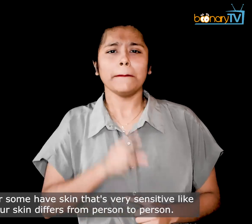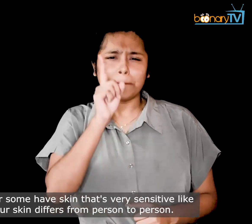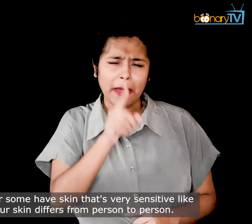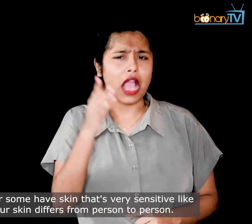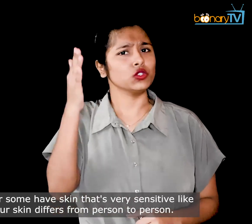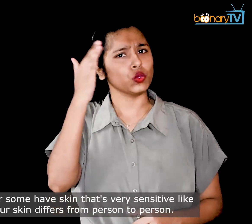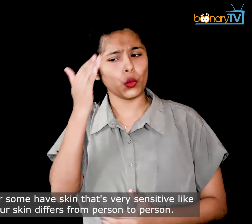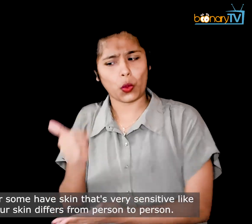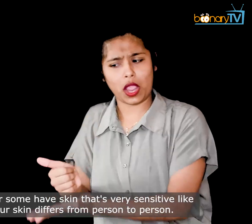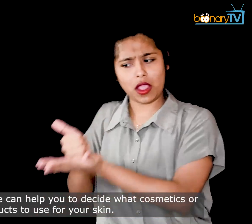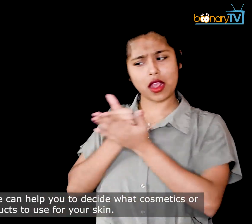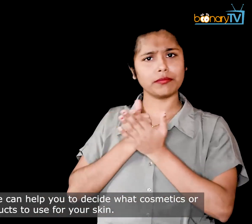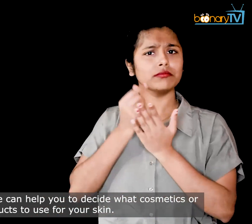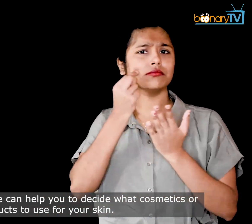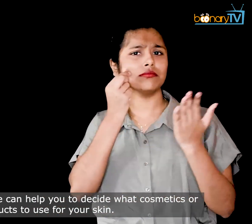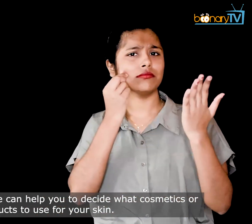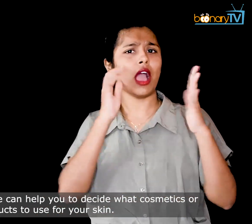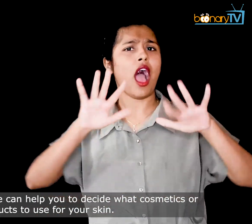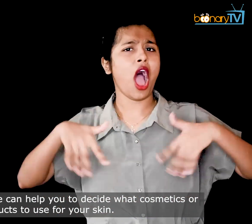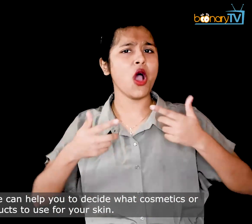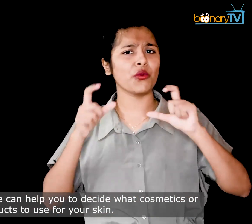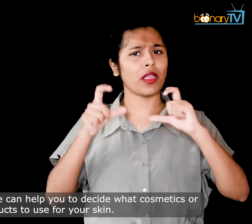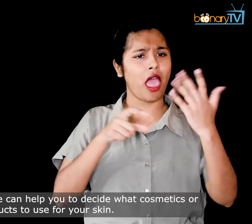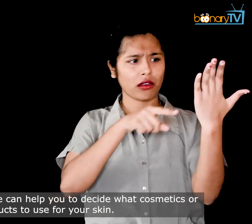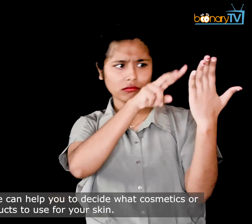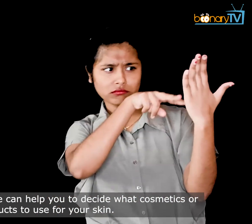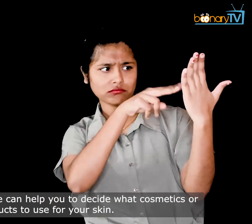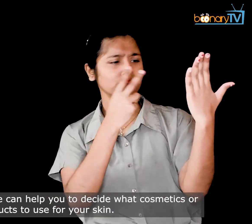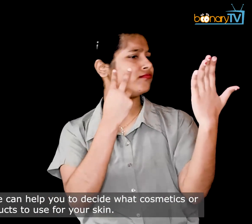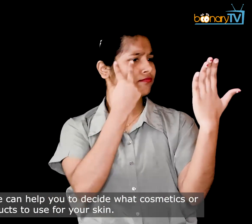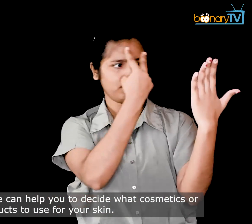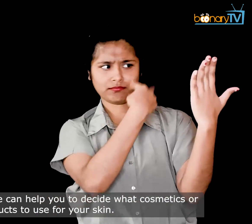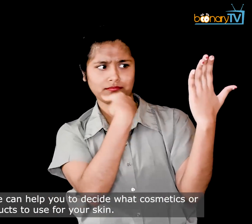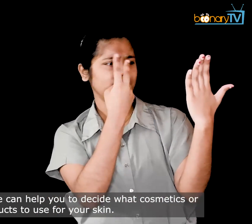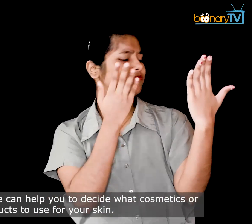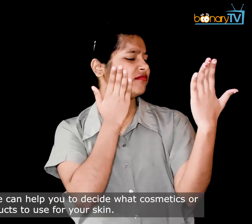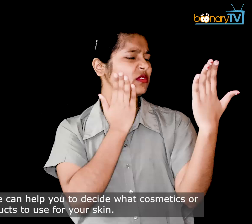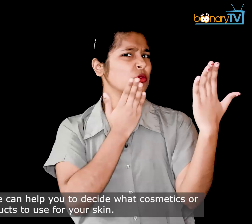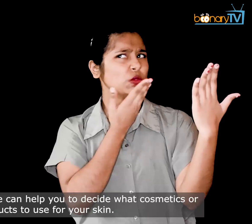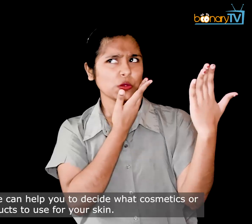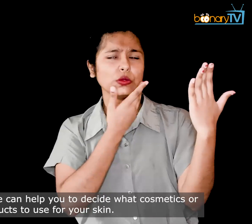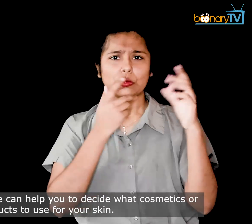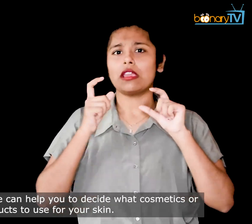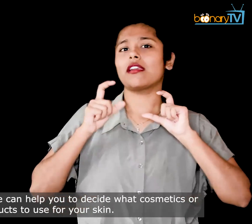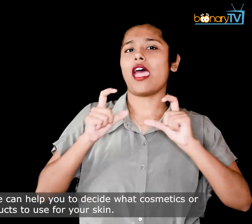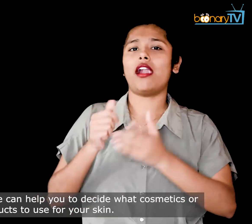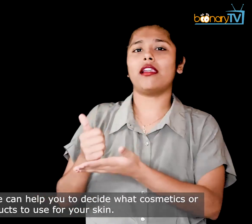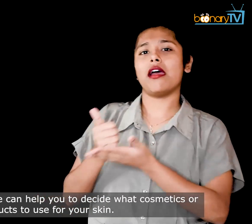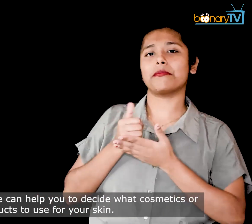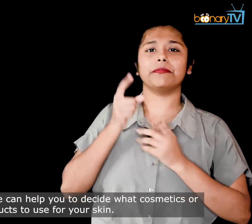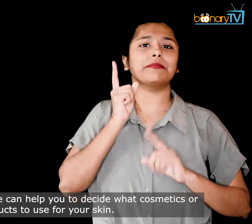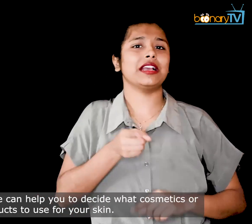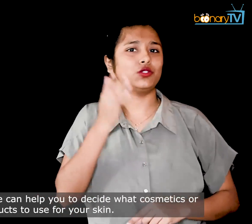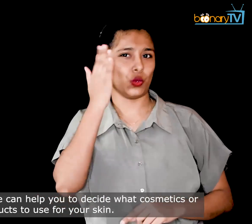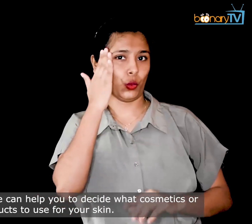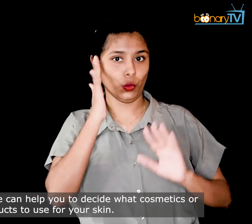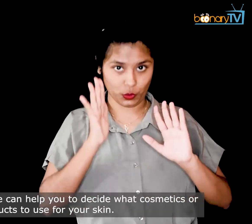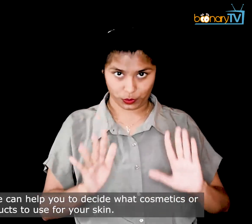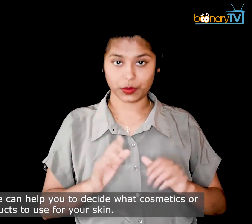person. Knowing your skin type can help you to decide what cosmetics or products to use for